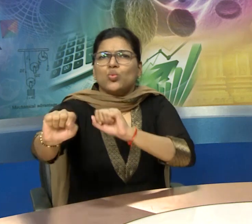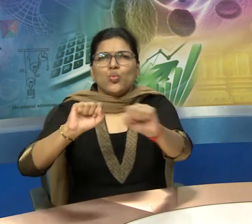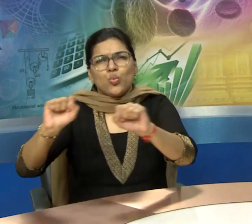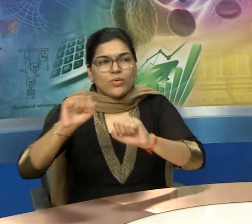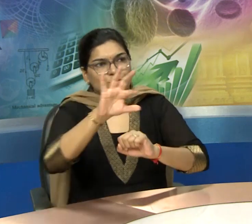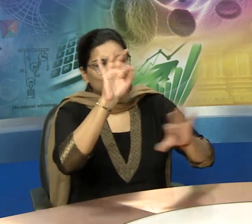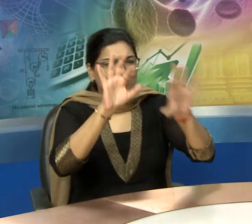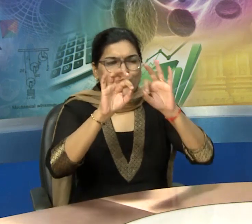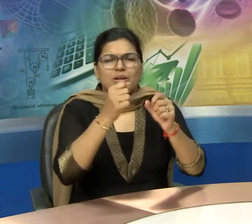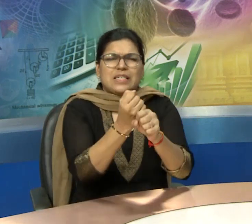Recreation